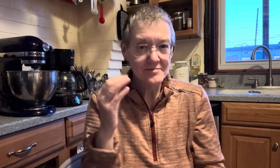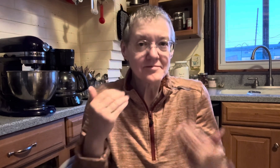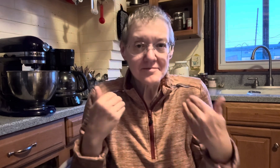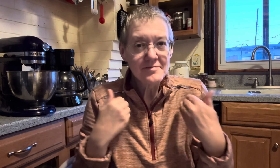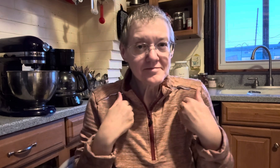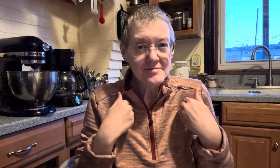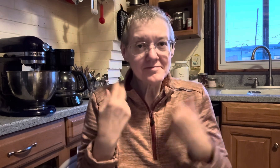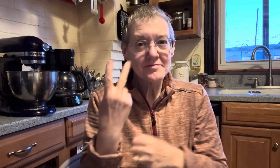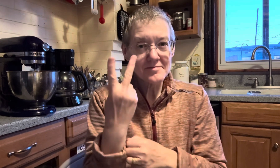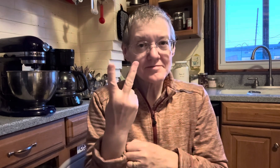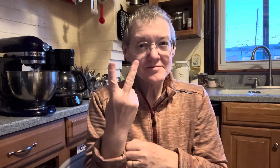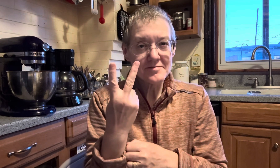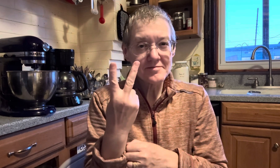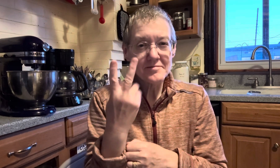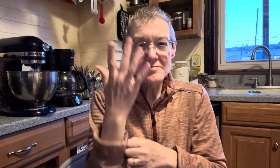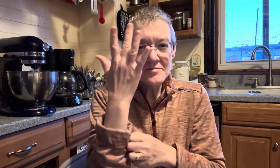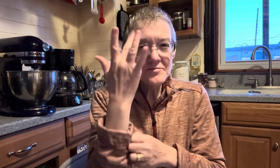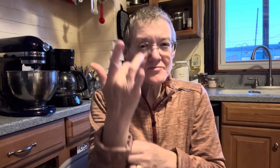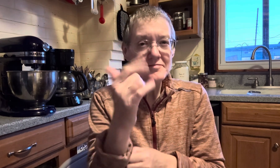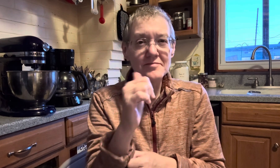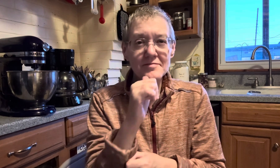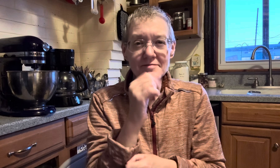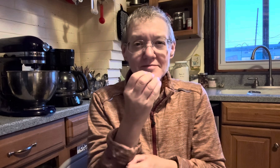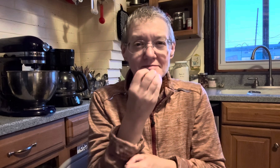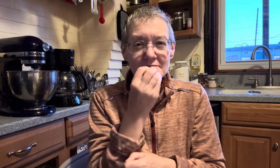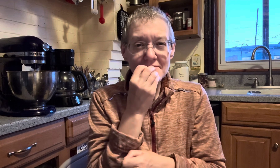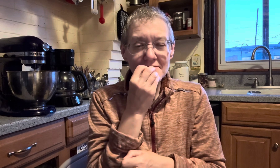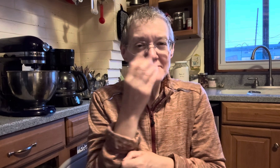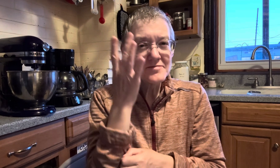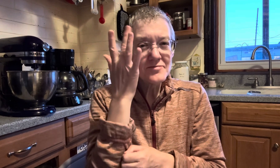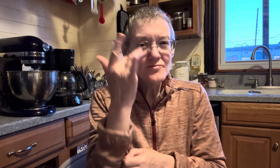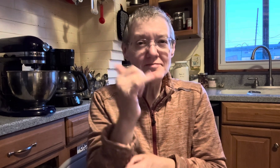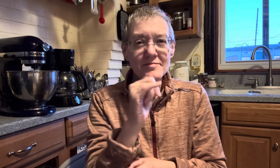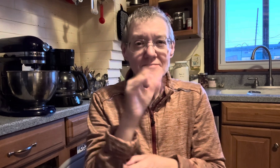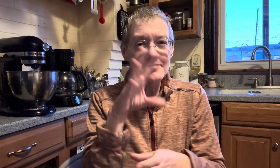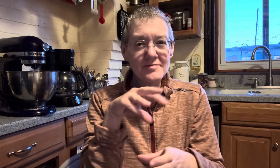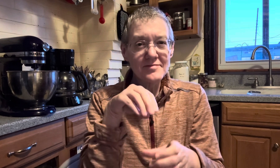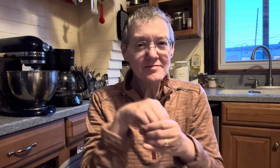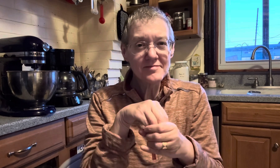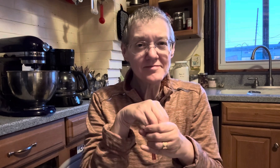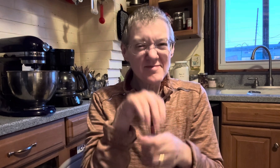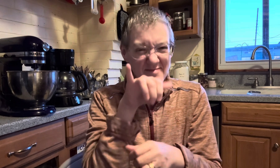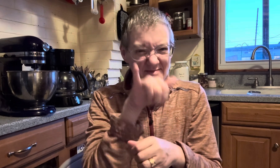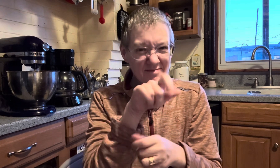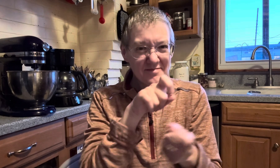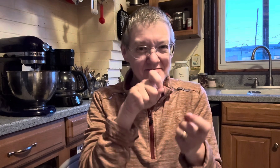net carbs, so I have those 2 grams left. Why would I not eat this specific sausage?